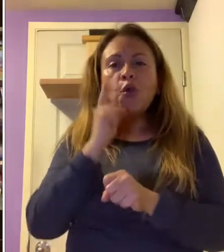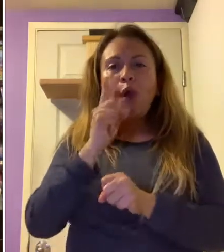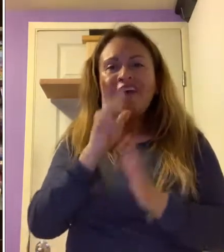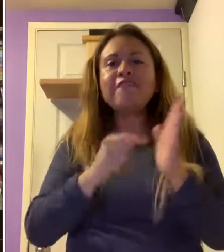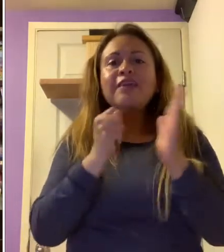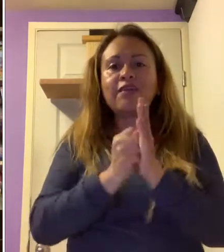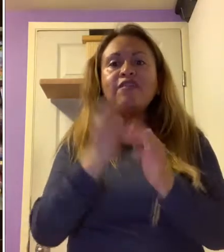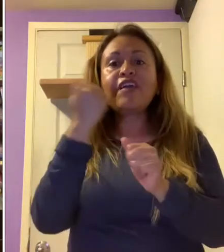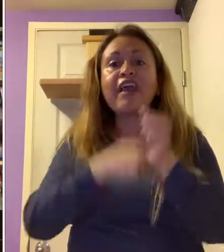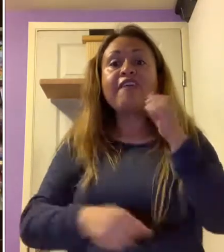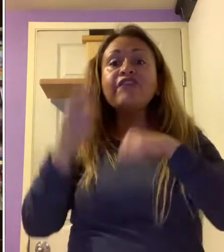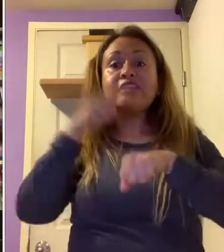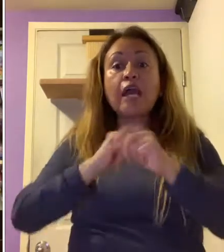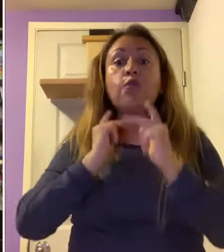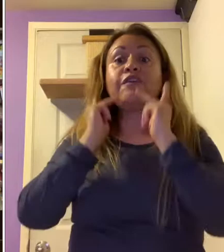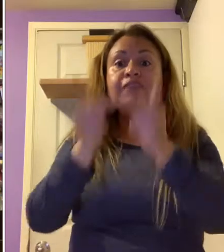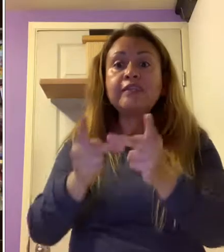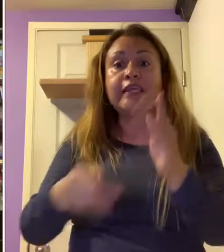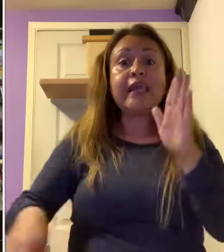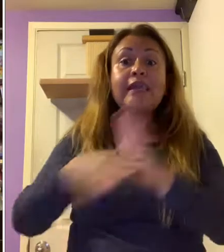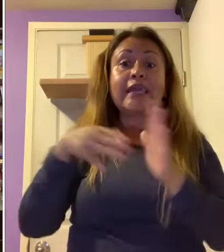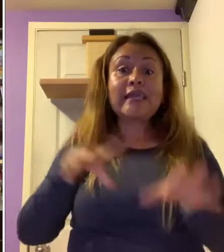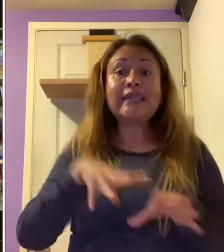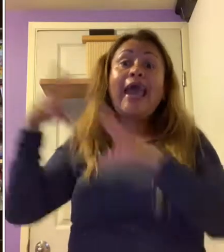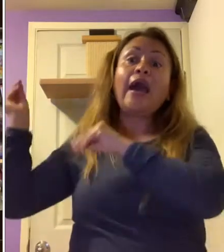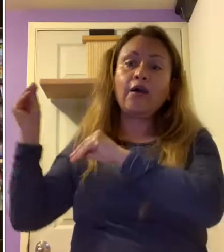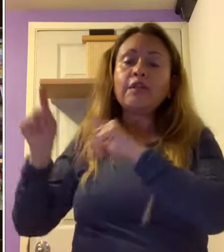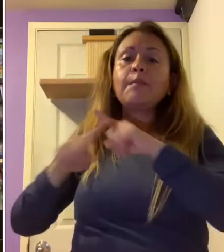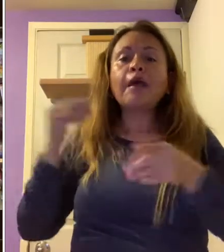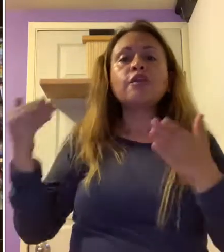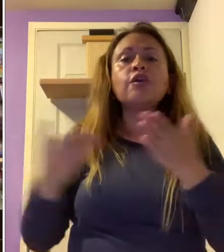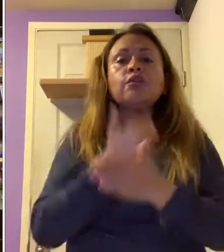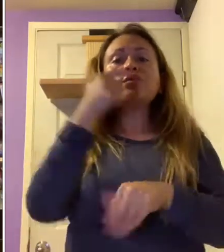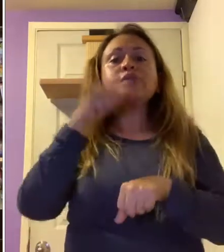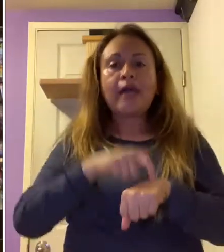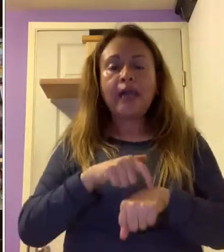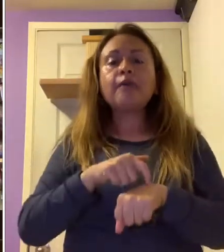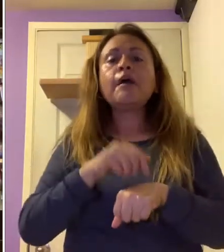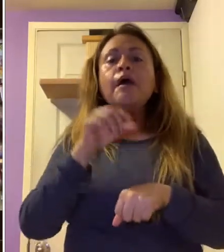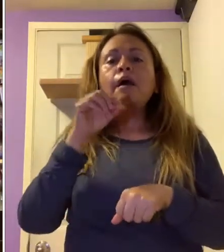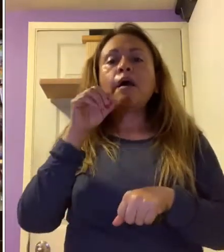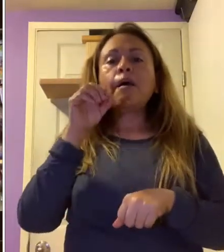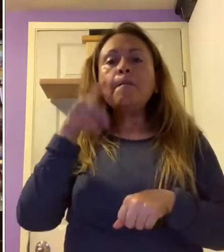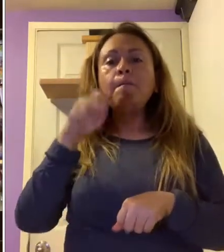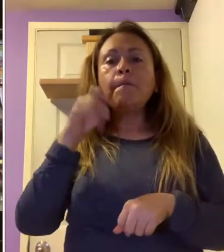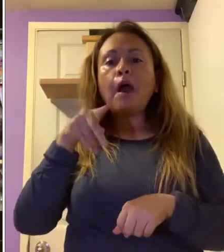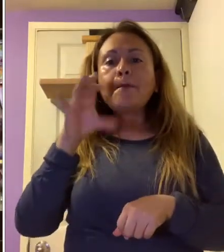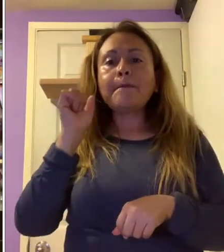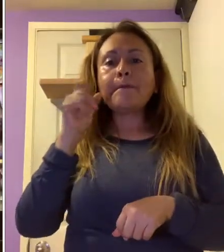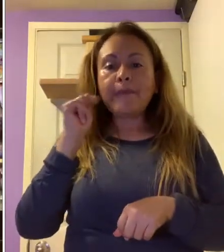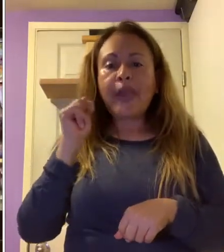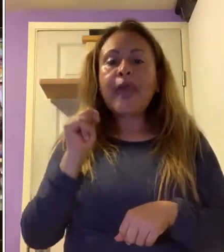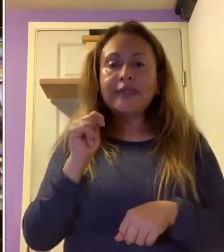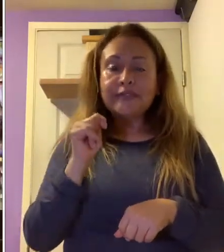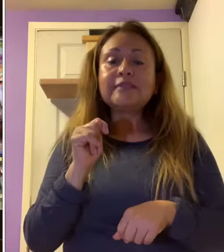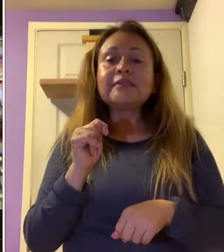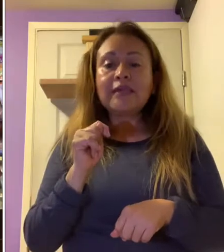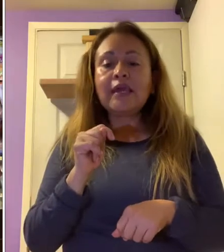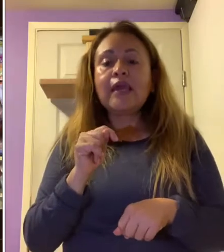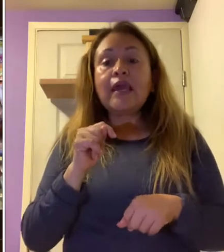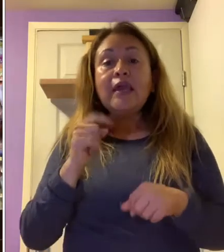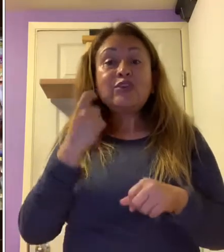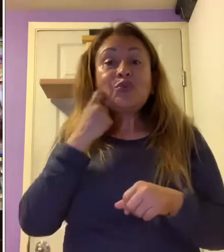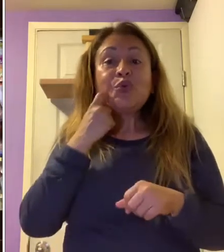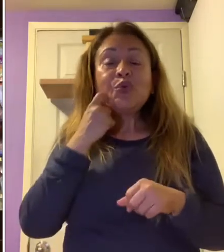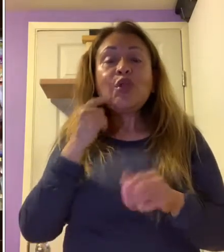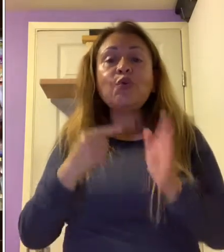from there in the future. I don't know how, because they kick us out every time we go there, but we'll figure it out. In the meantime, in the new podcast called Bobby Approved, the